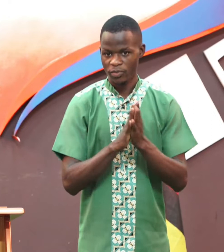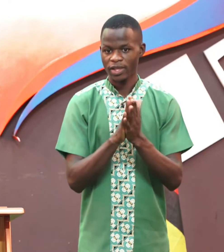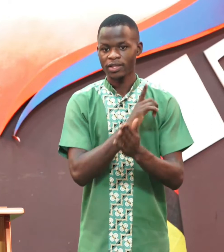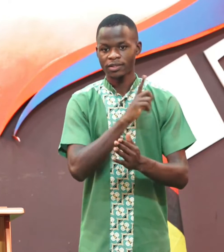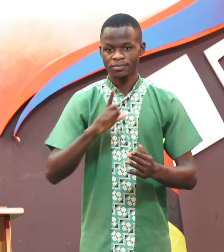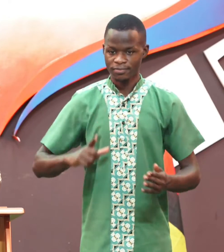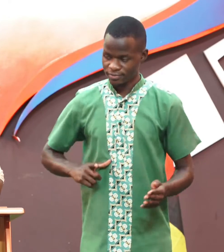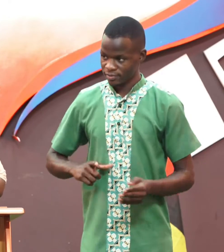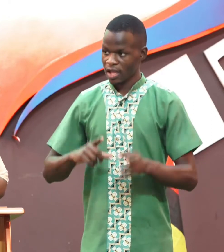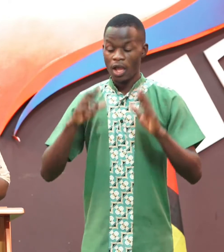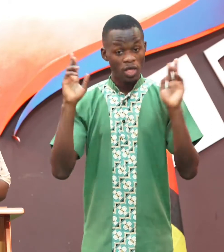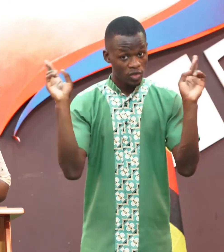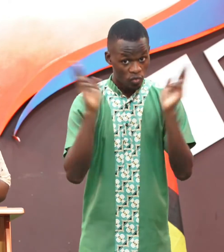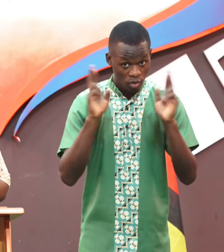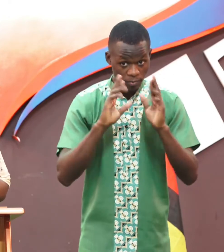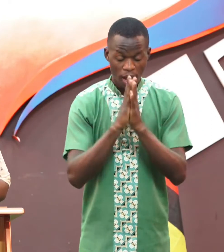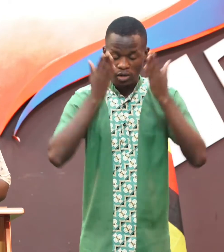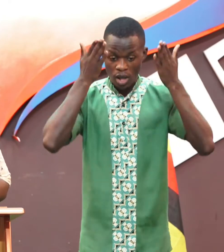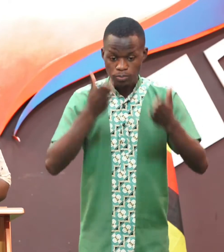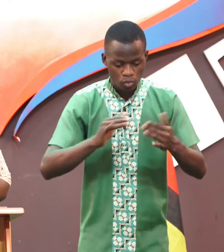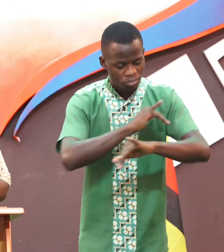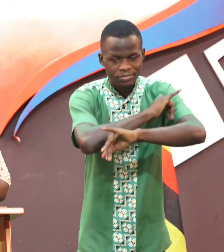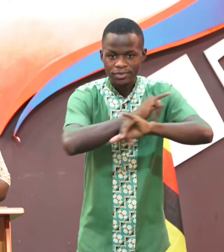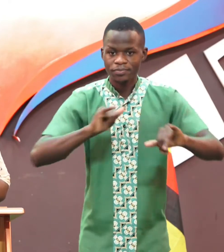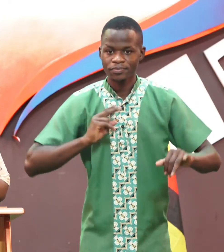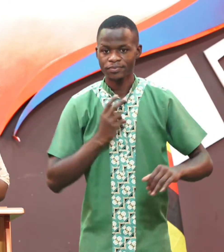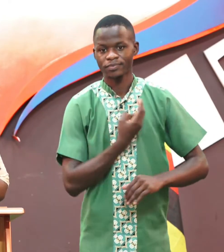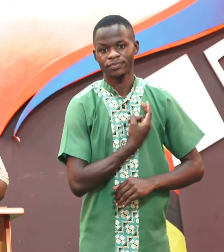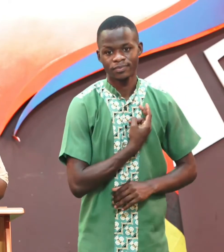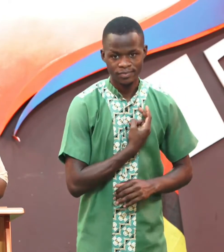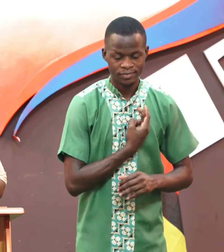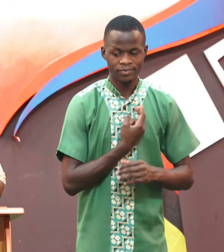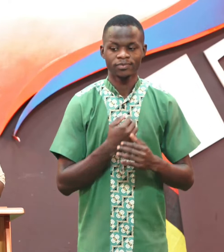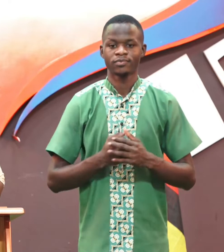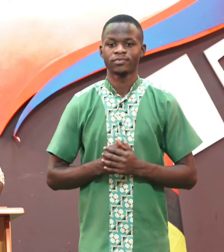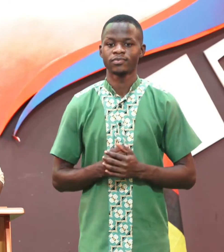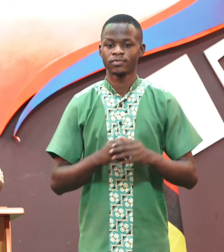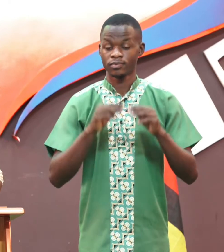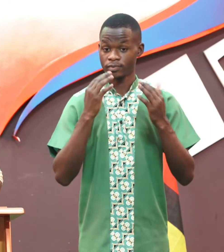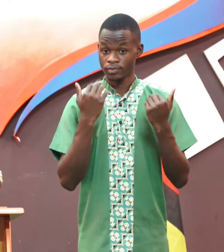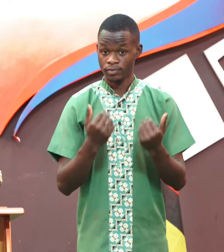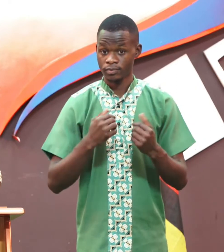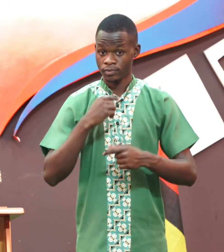Amen. He's there to cleanse us. Amen. The Spirit,